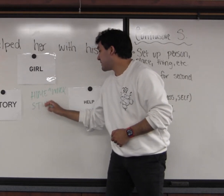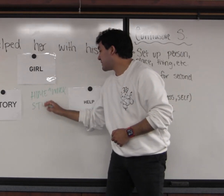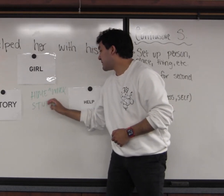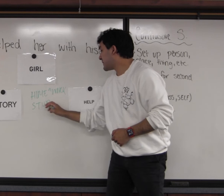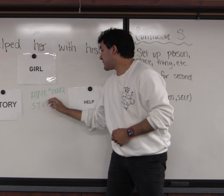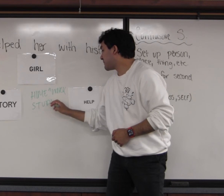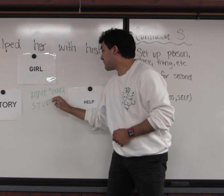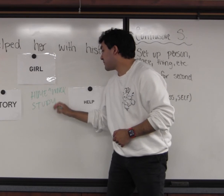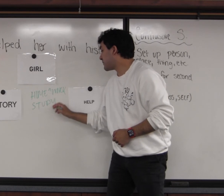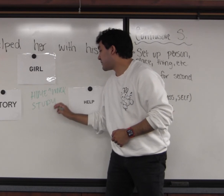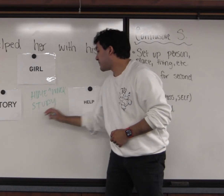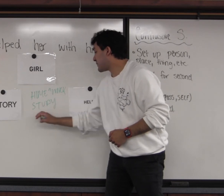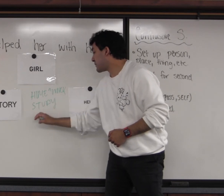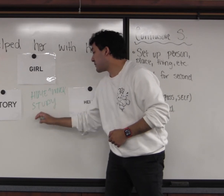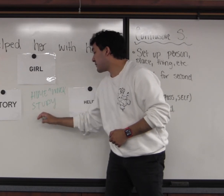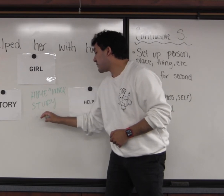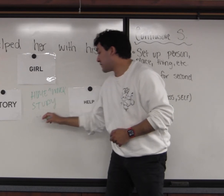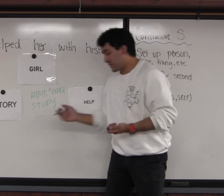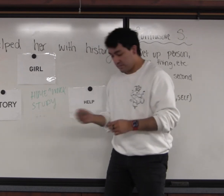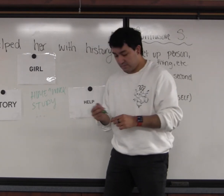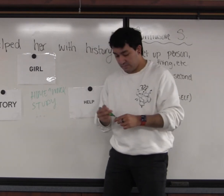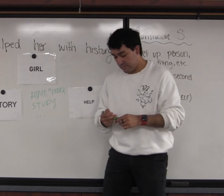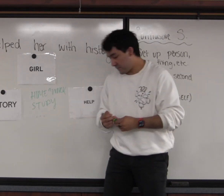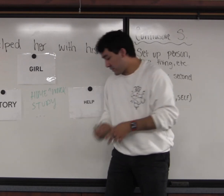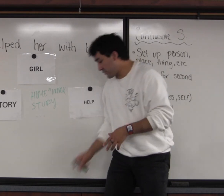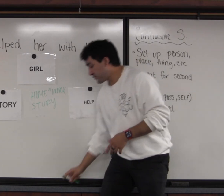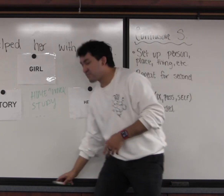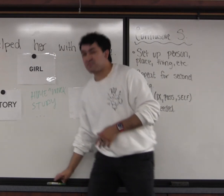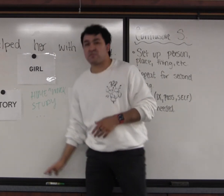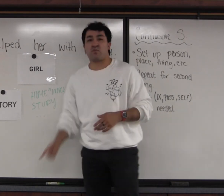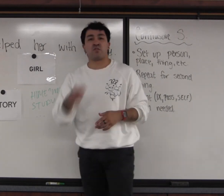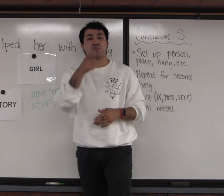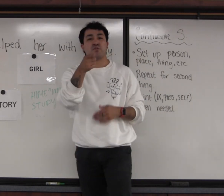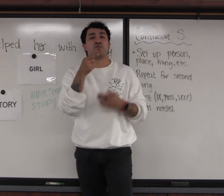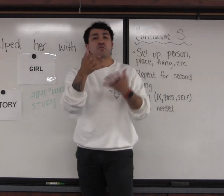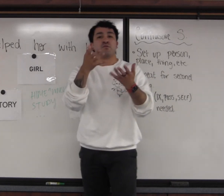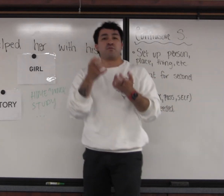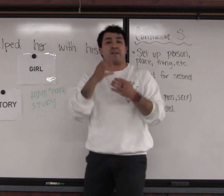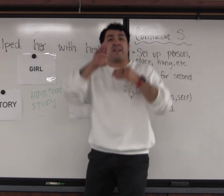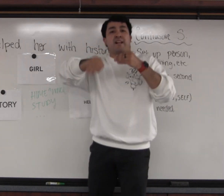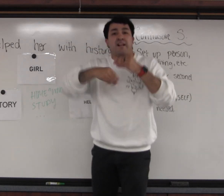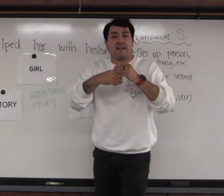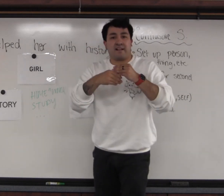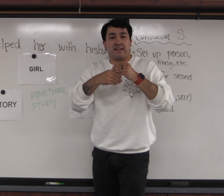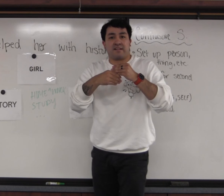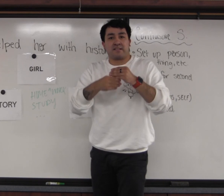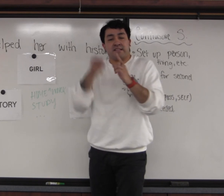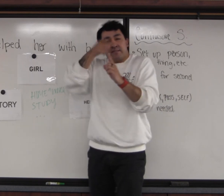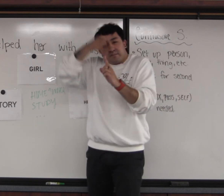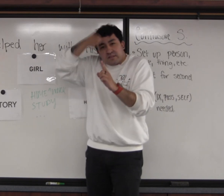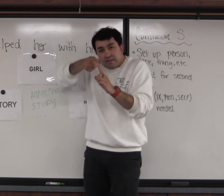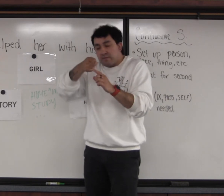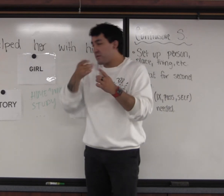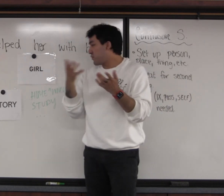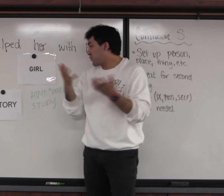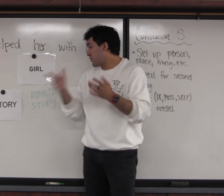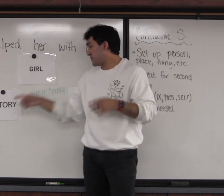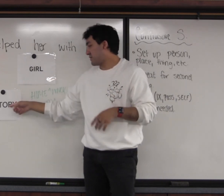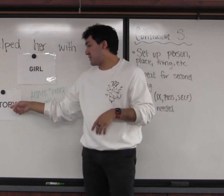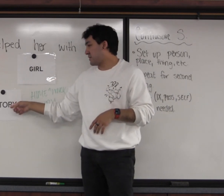or studying, right? There's a few other things as well. So I would add something very specific